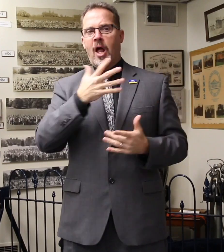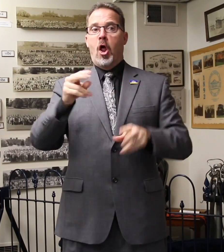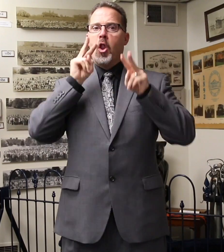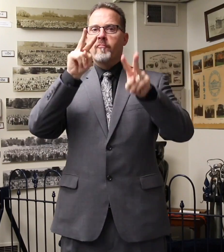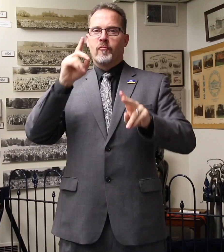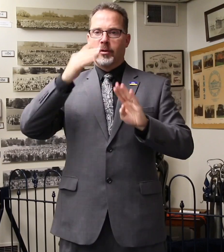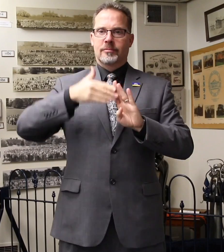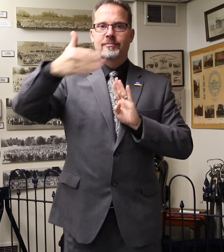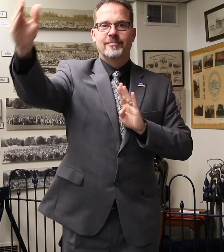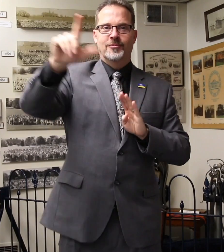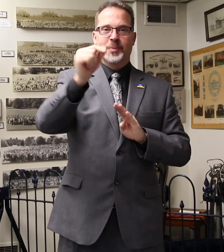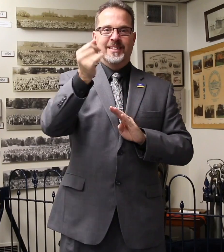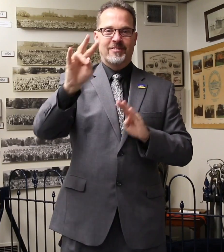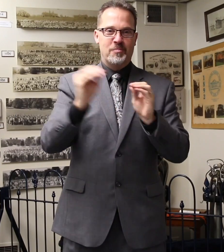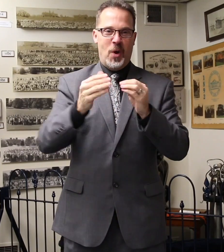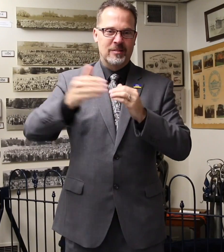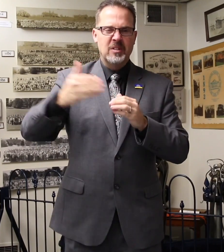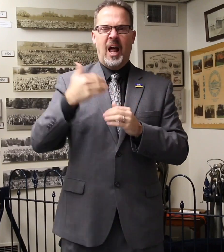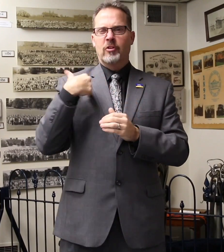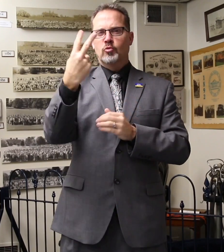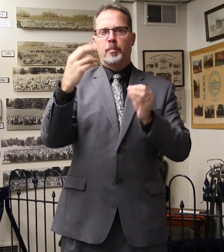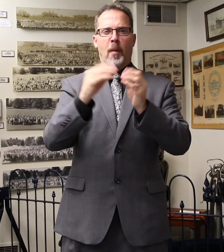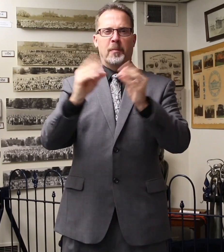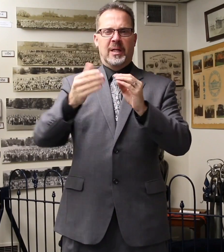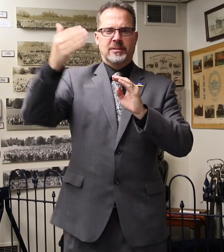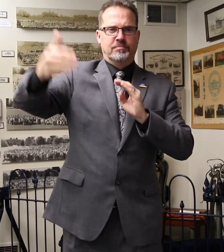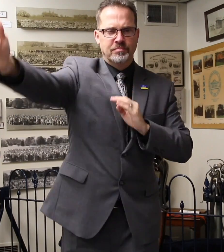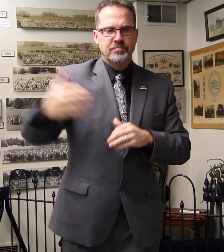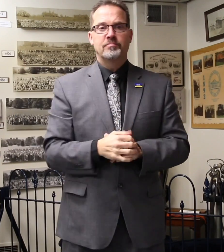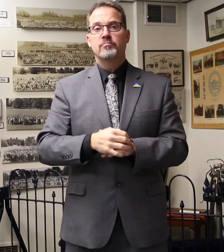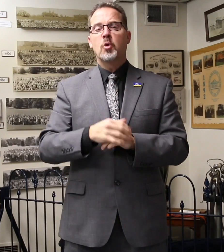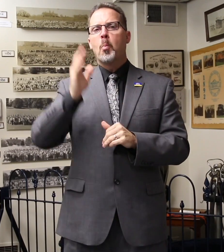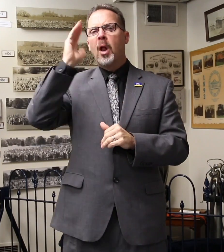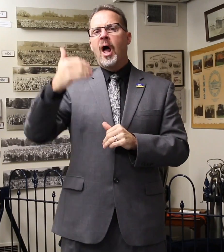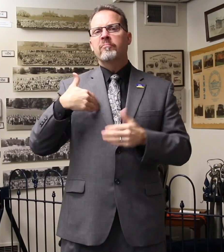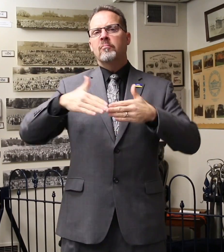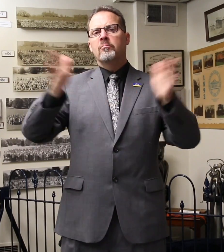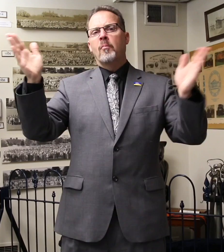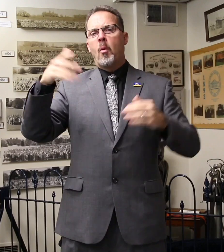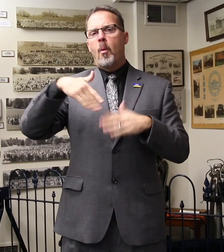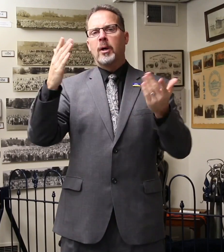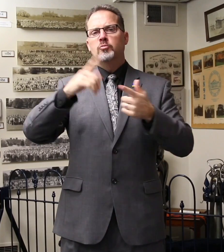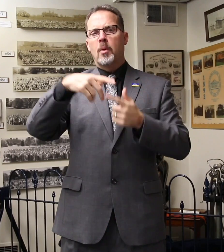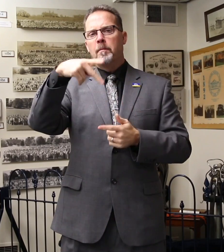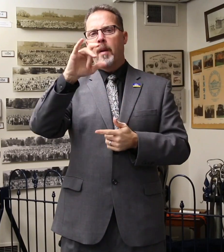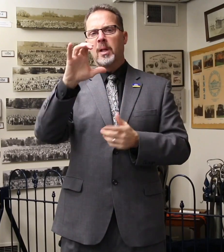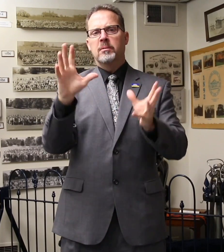We are very excited and looking forward to the rest of the meetings in 2017. We have 2 more coming up. We will have the open meeting,